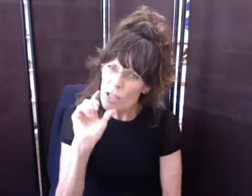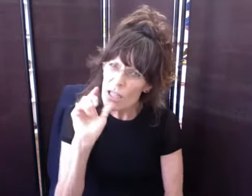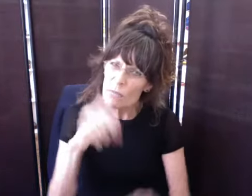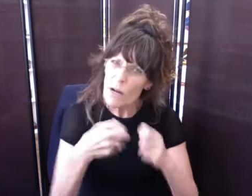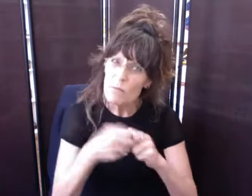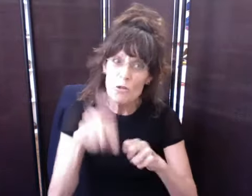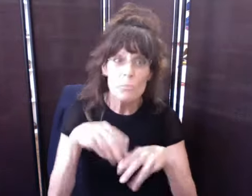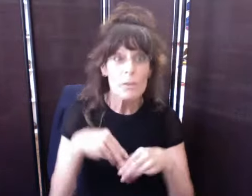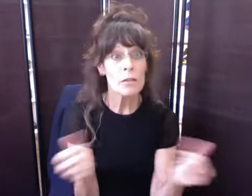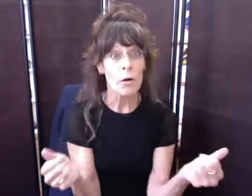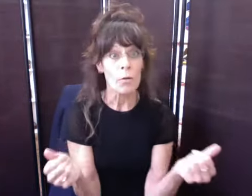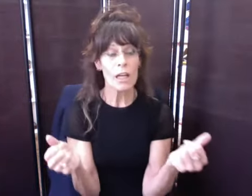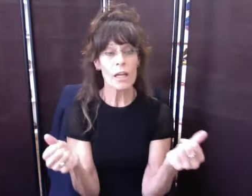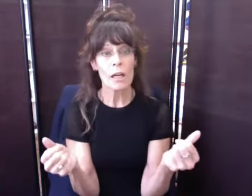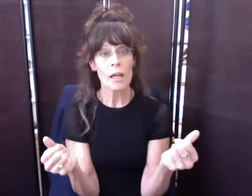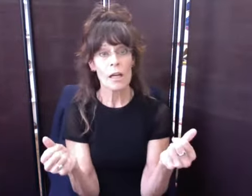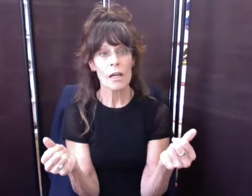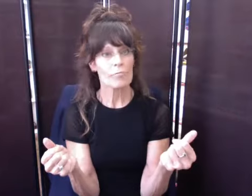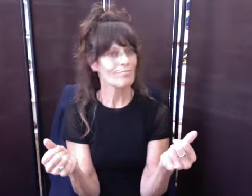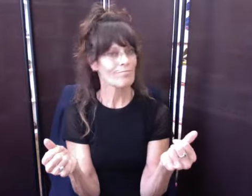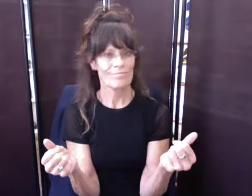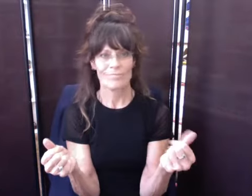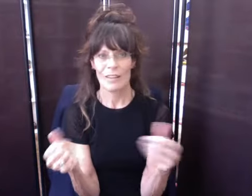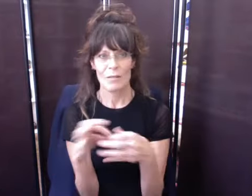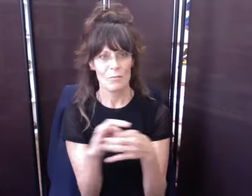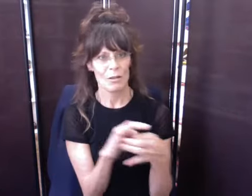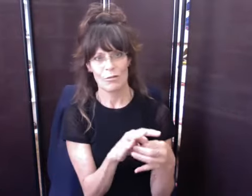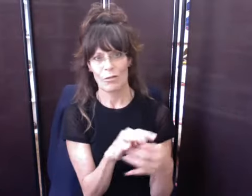away. But according to Joe, they wouldn't and they shouldn't if I have this